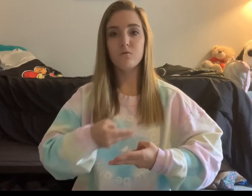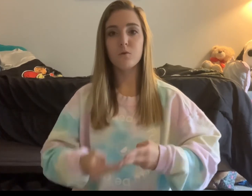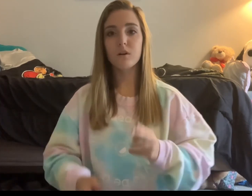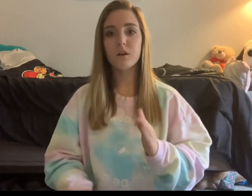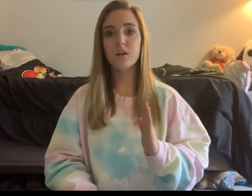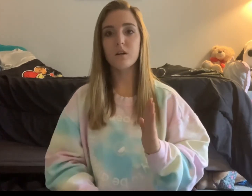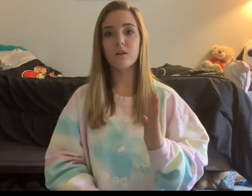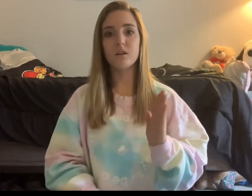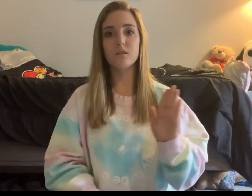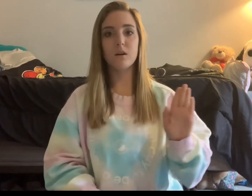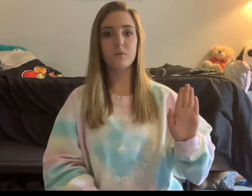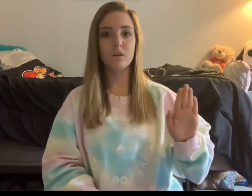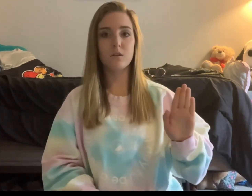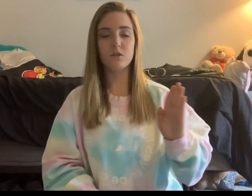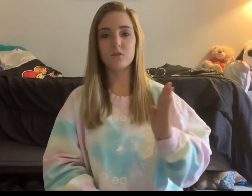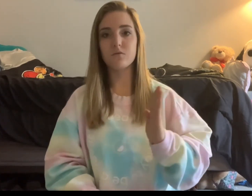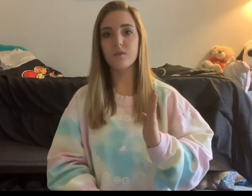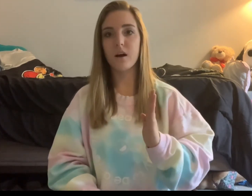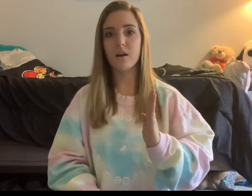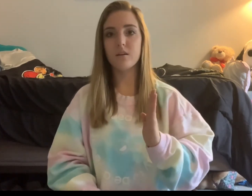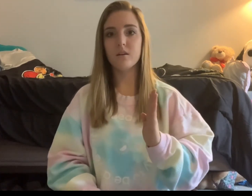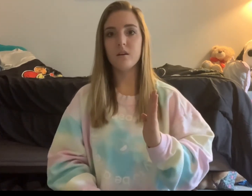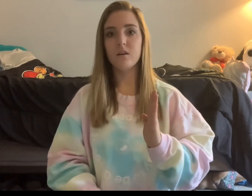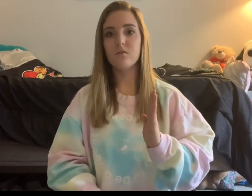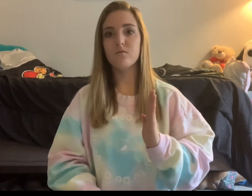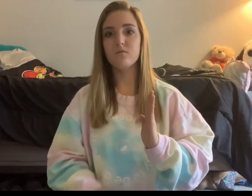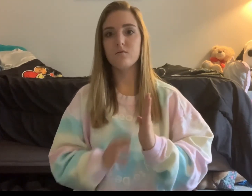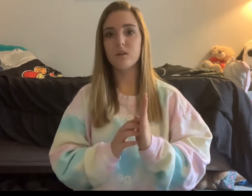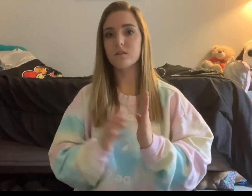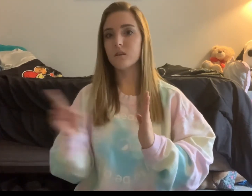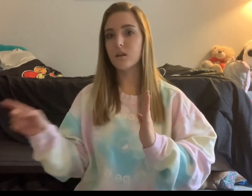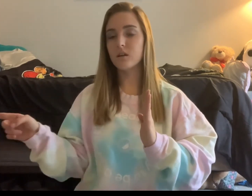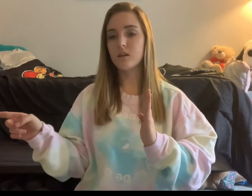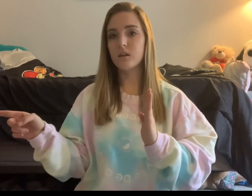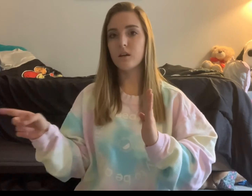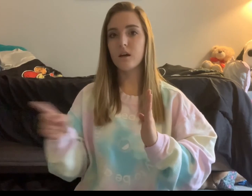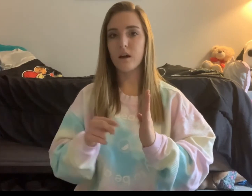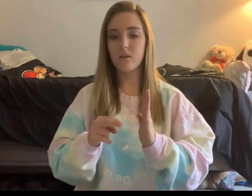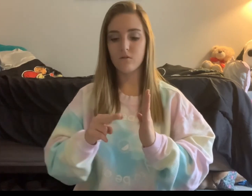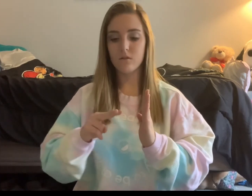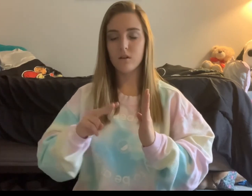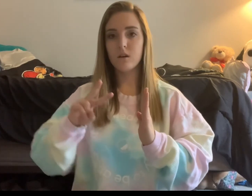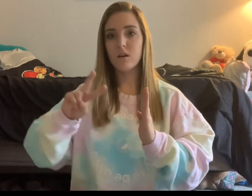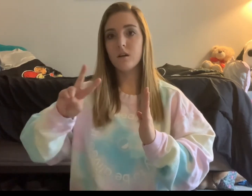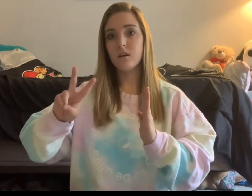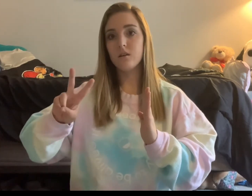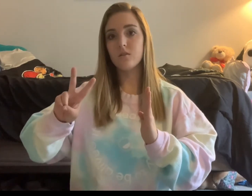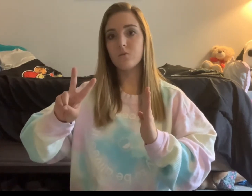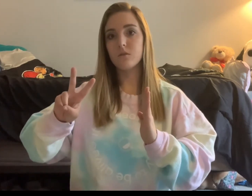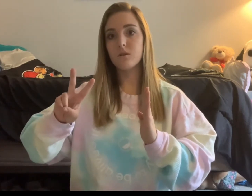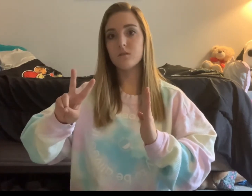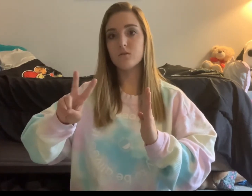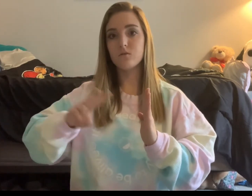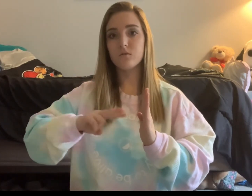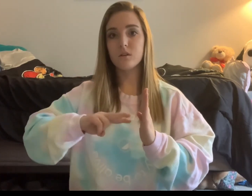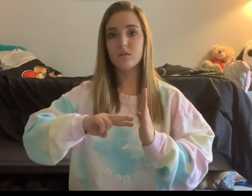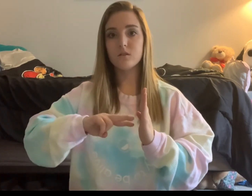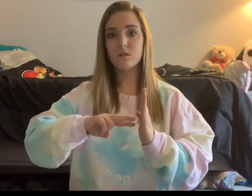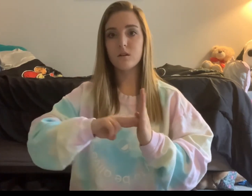Fork, your non-dominant is just a flat facing out. Your other one is two fingers, and